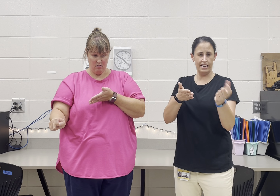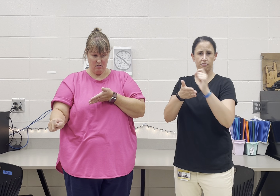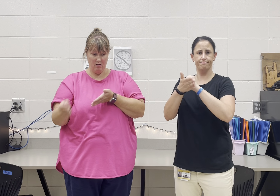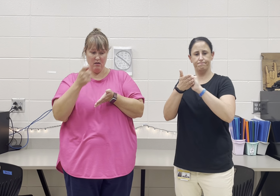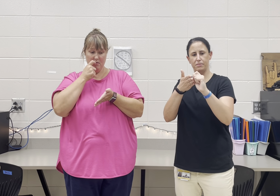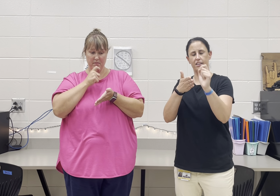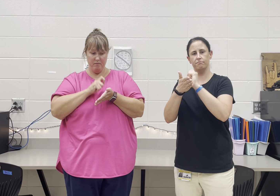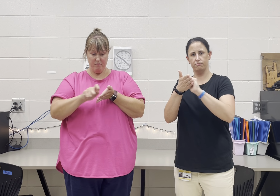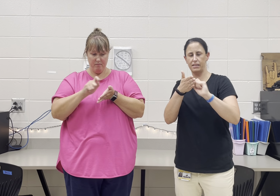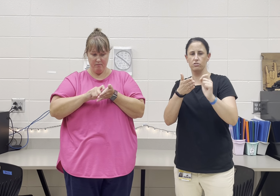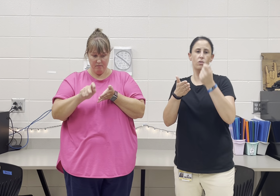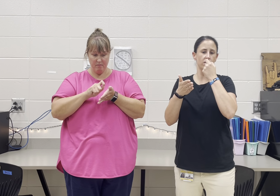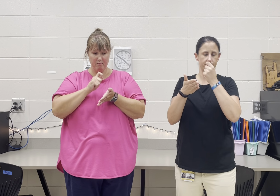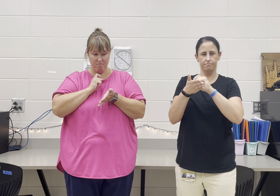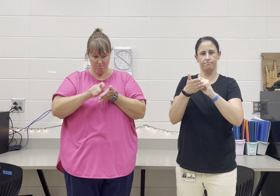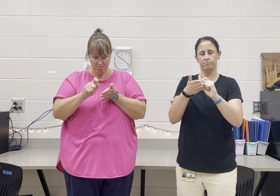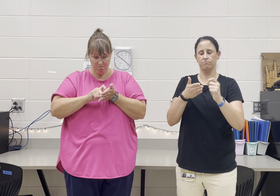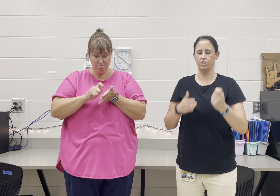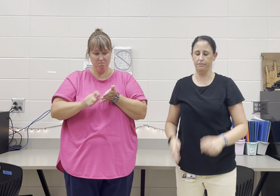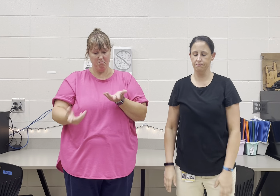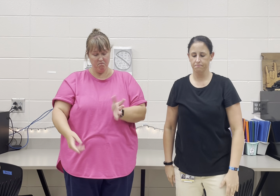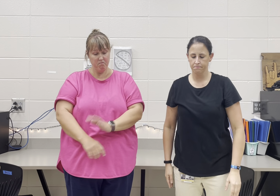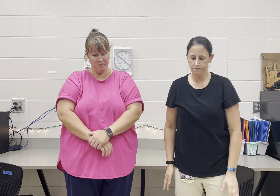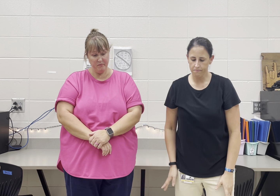noun, pen, pencil, or, okay?